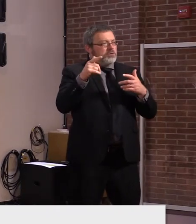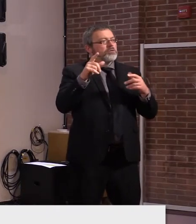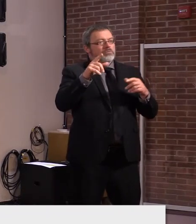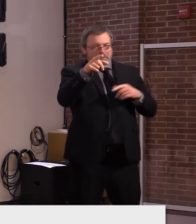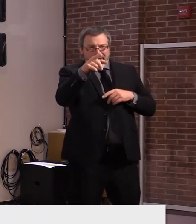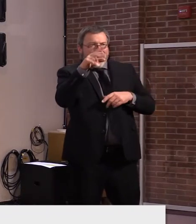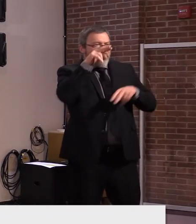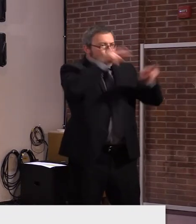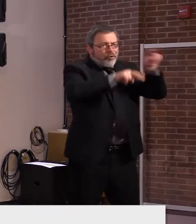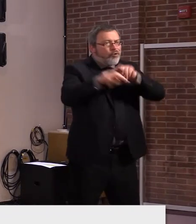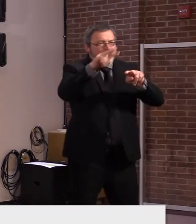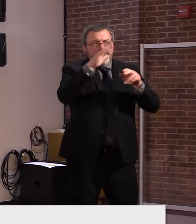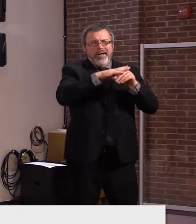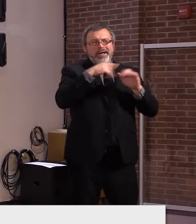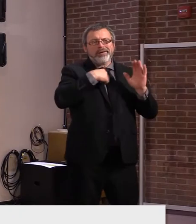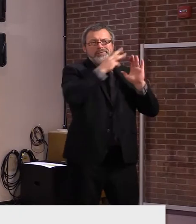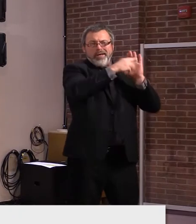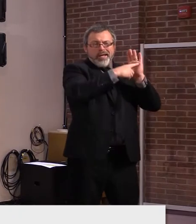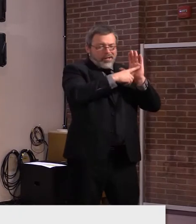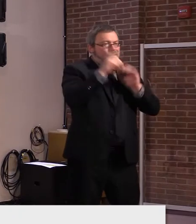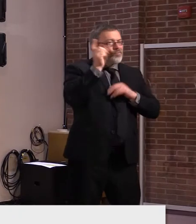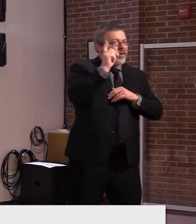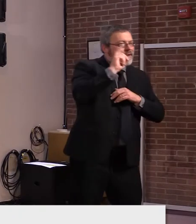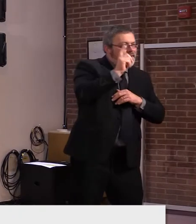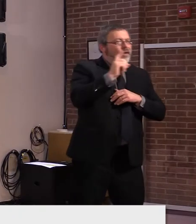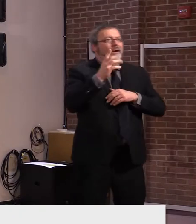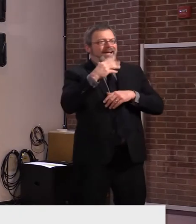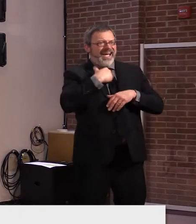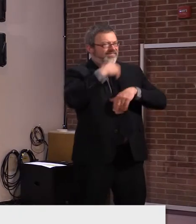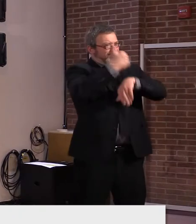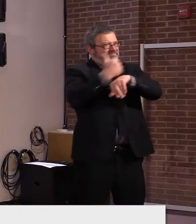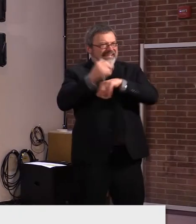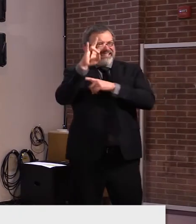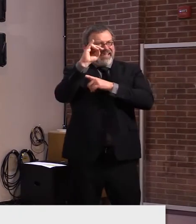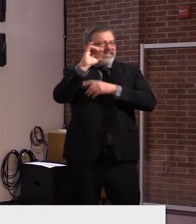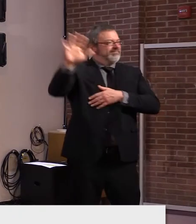appointment. Visit